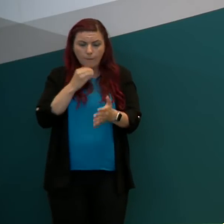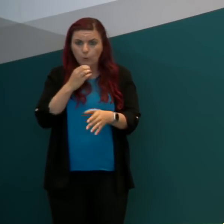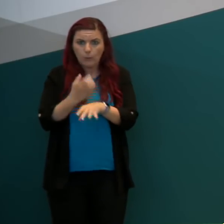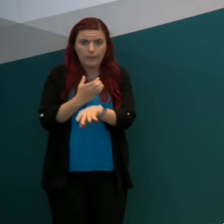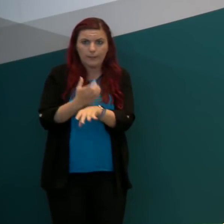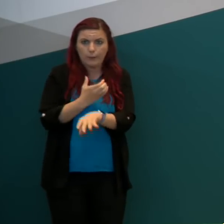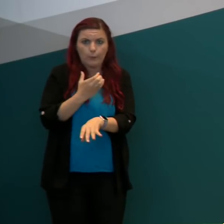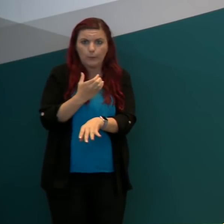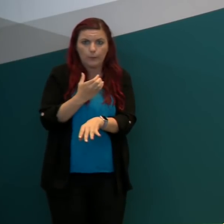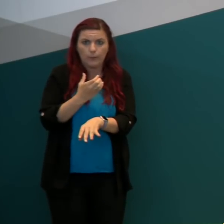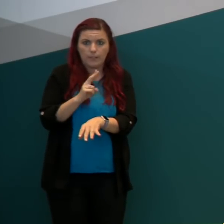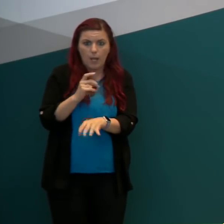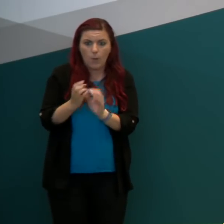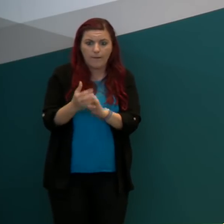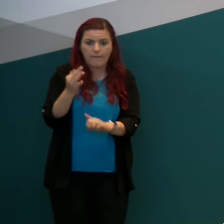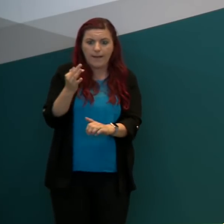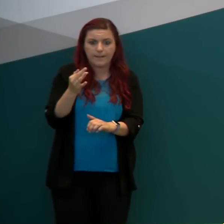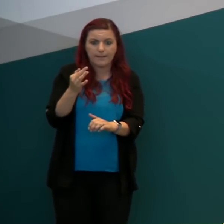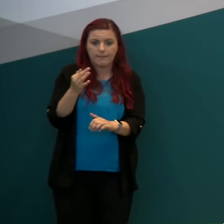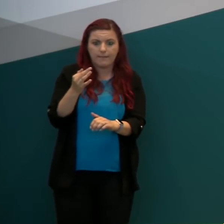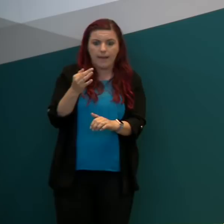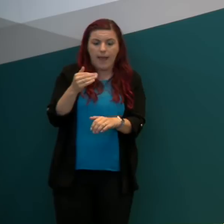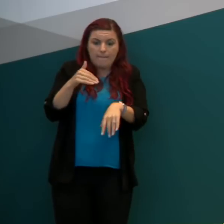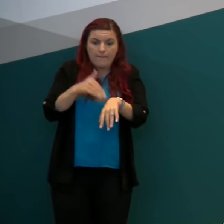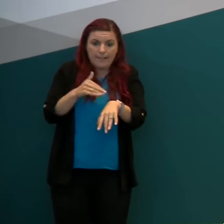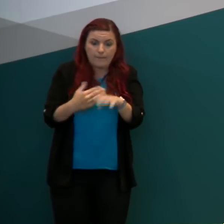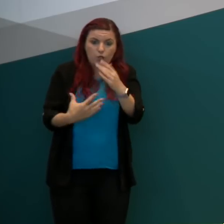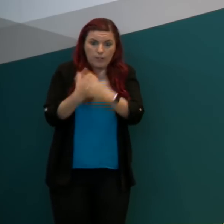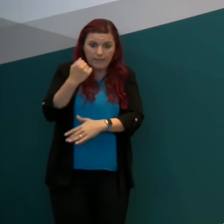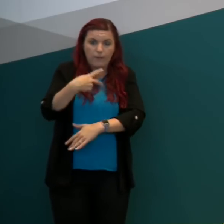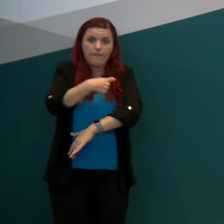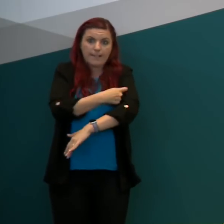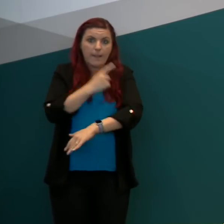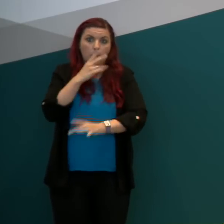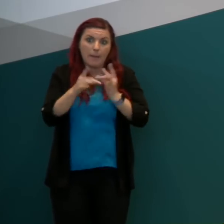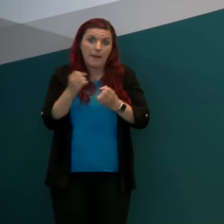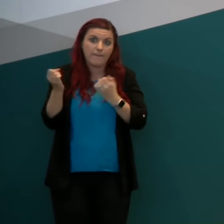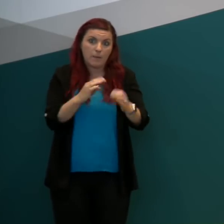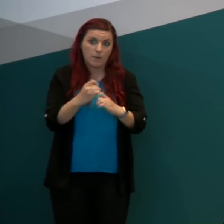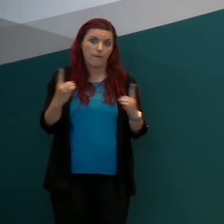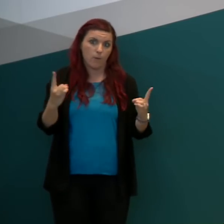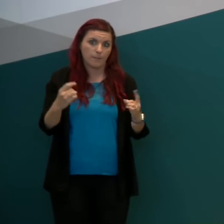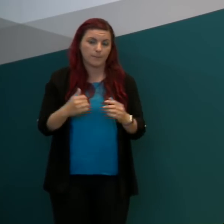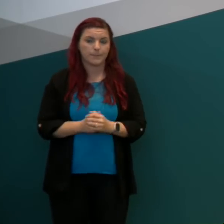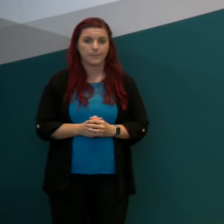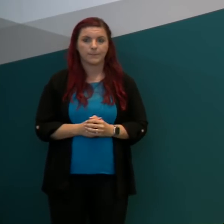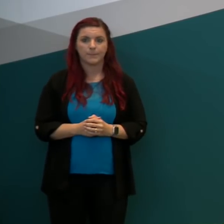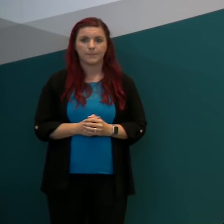hopefully our way to an effective vaccine that we can make available to people. Okay. Thank you. Thanks, David.